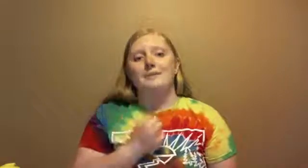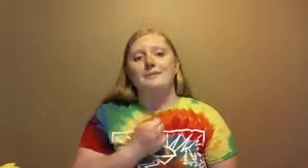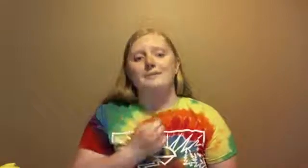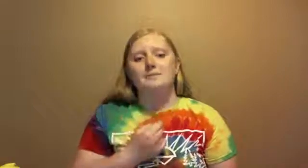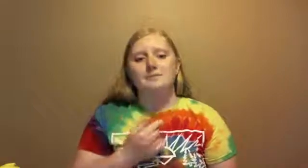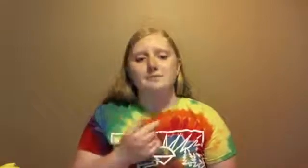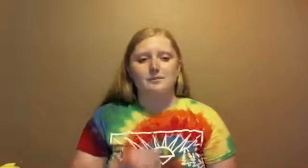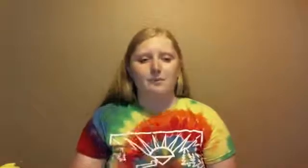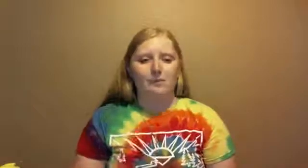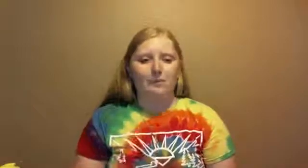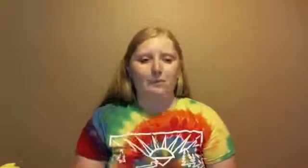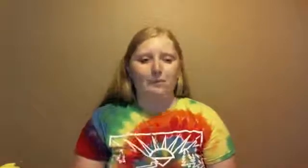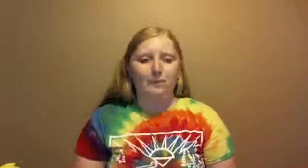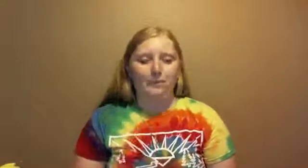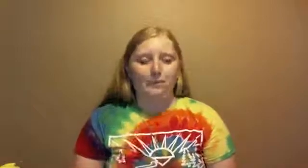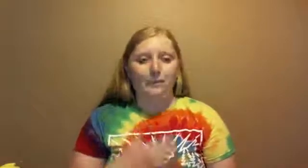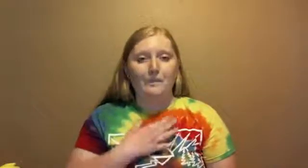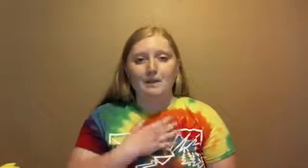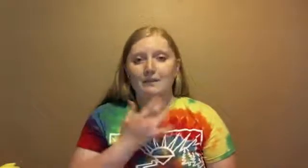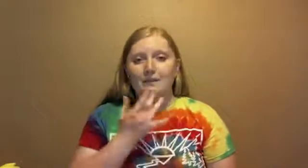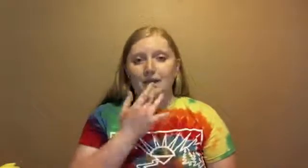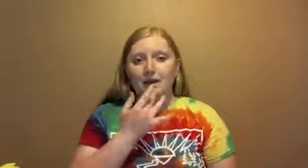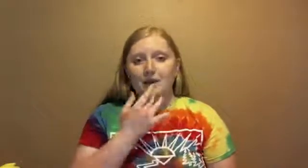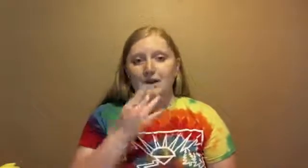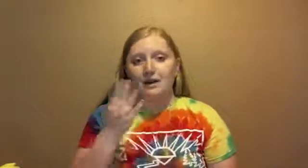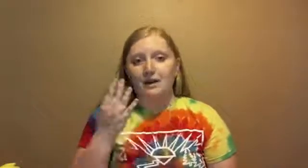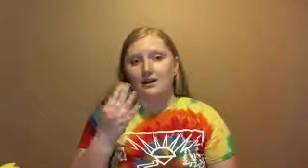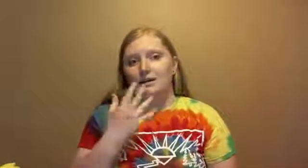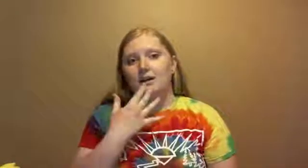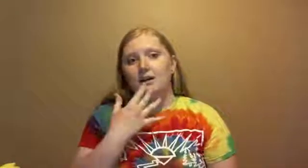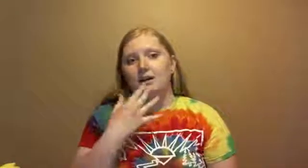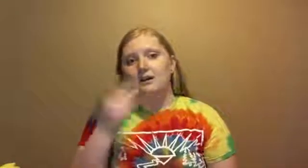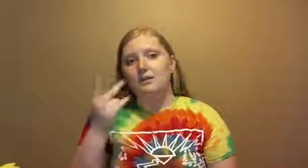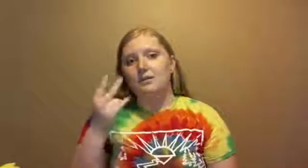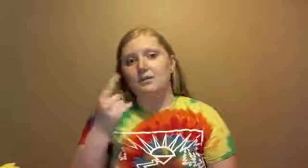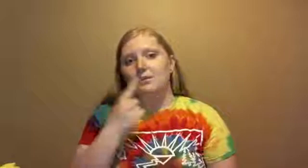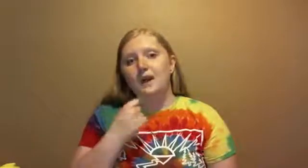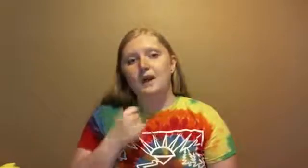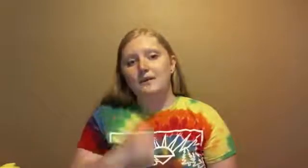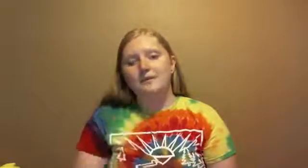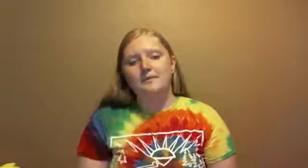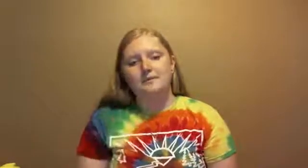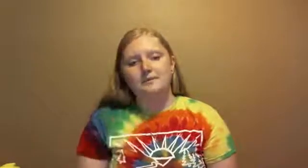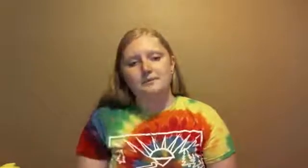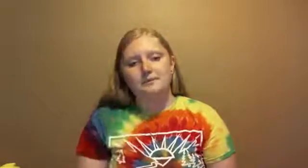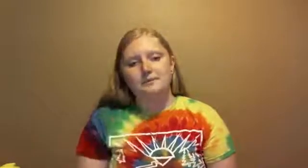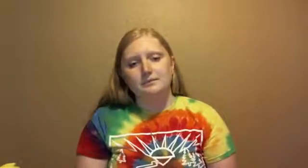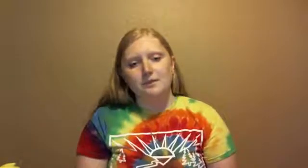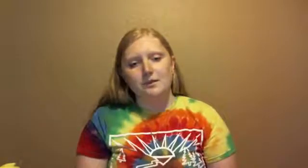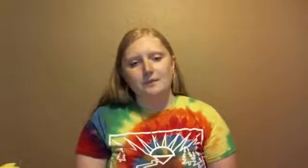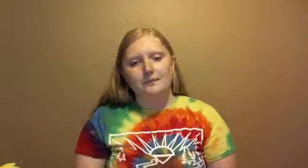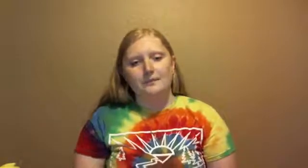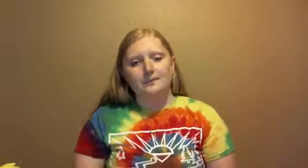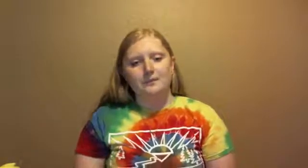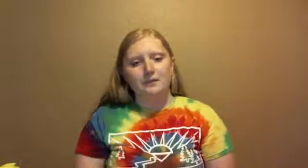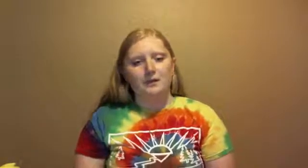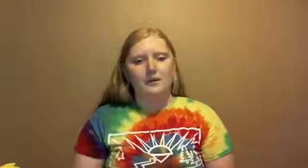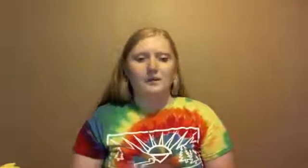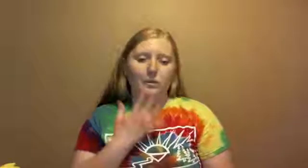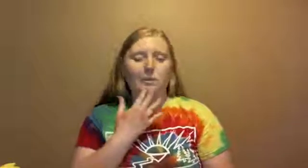like red. My favorite color's red. favorite I like color red. is I red. like red. Colors,